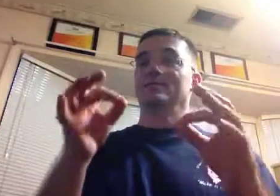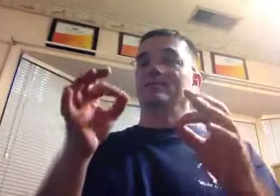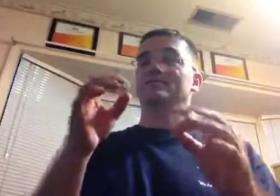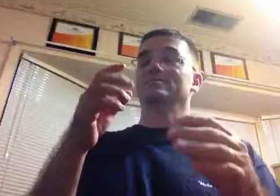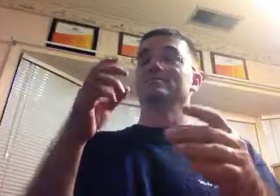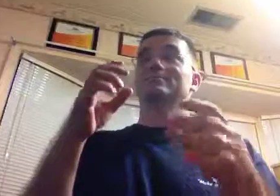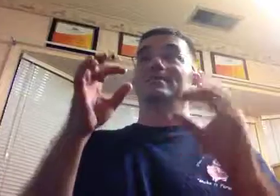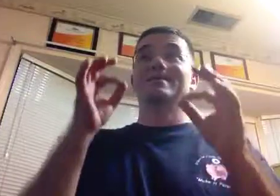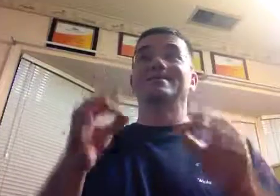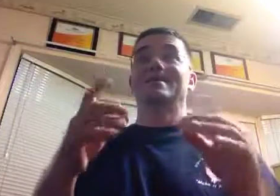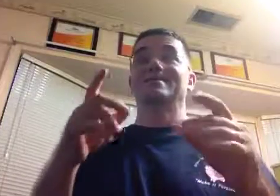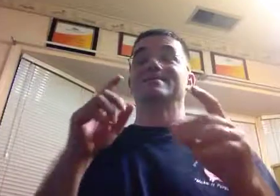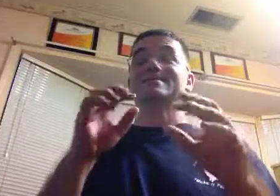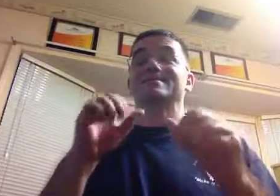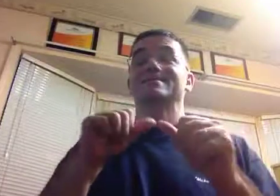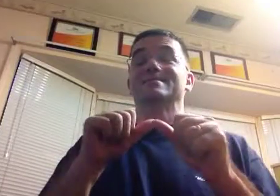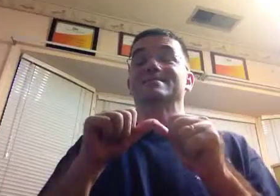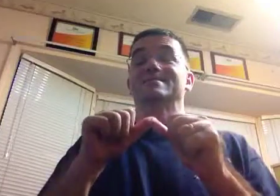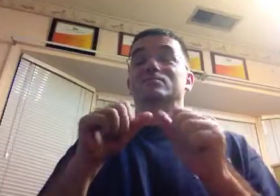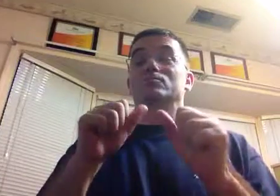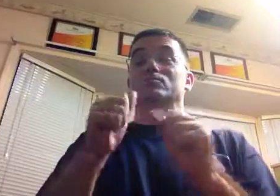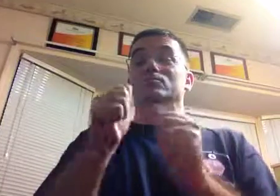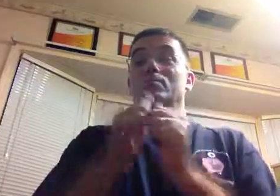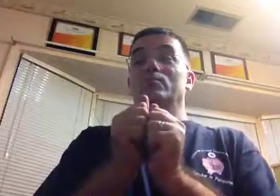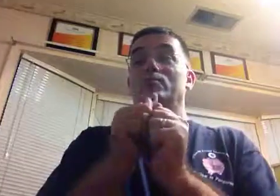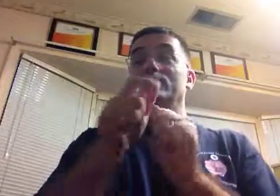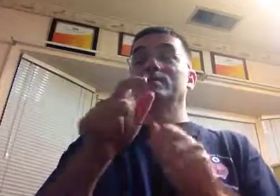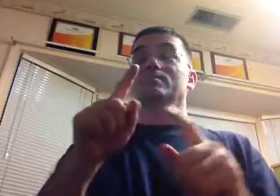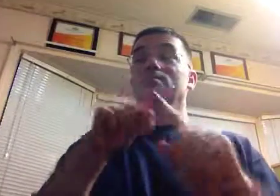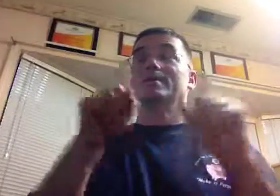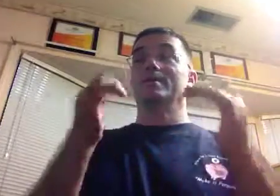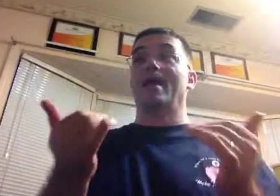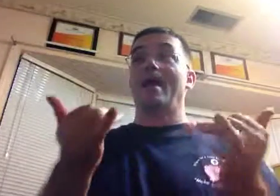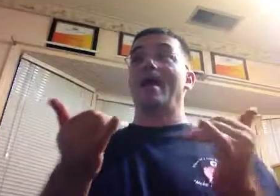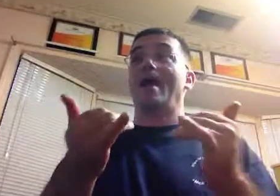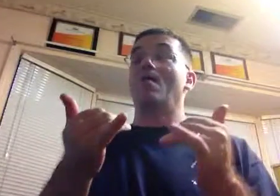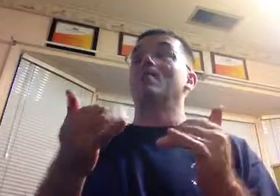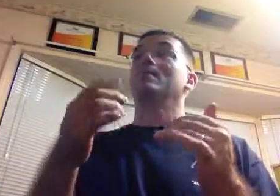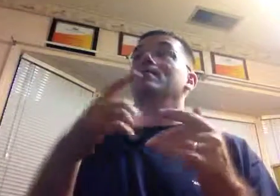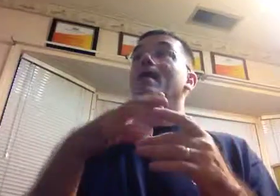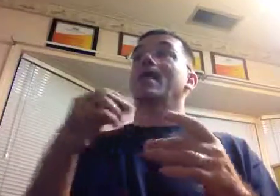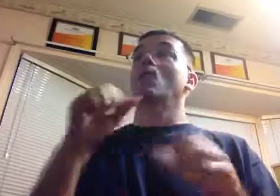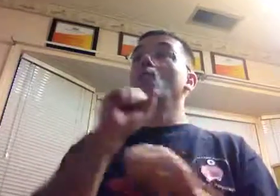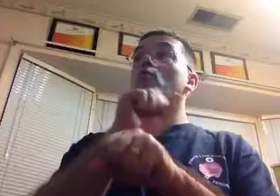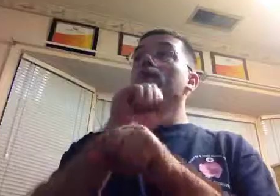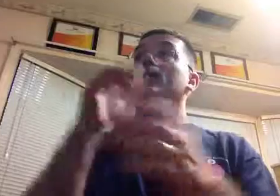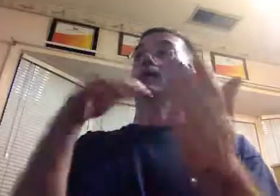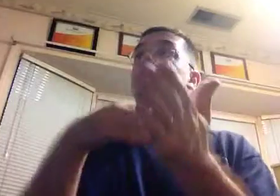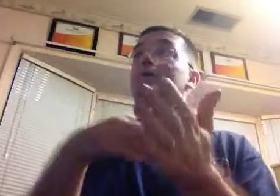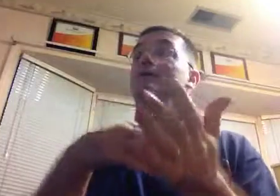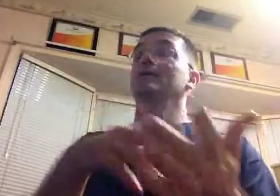more with him. And now that I am working again and I'm